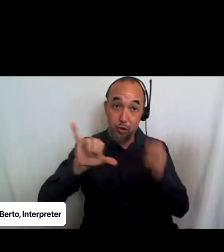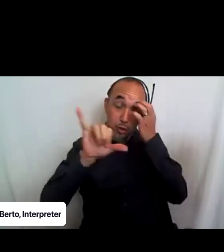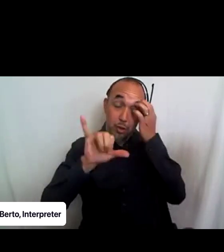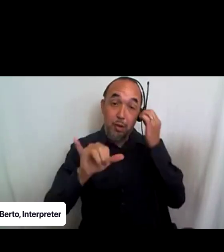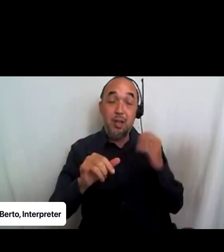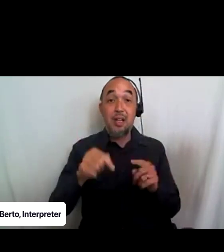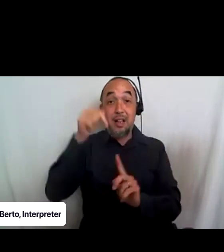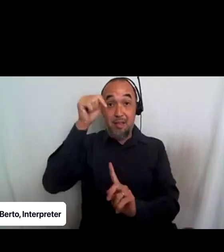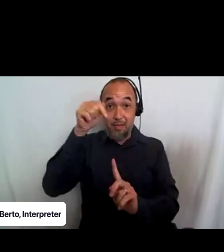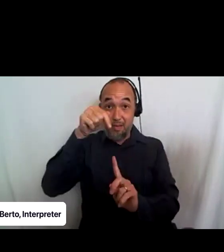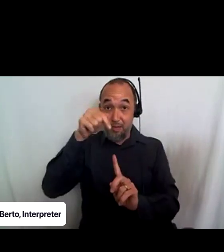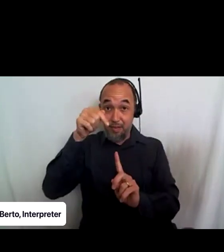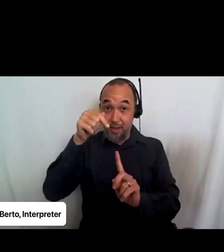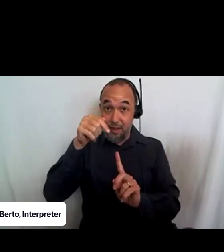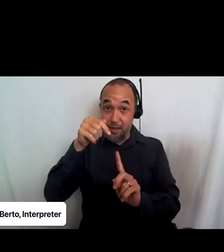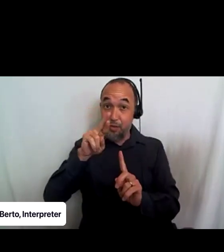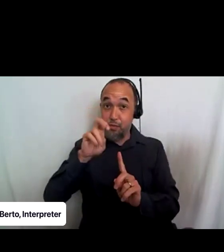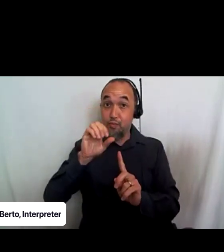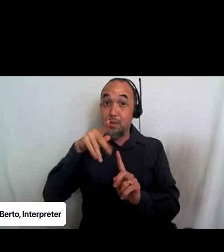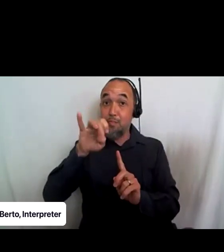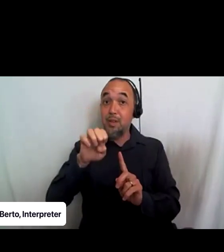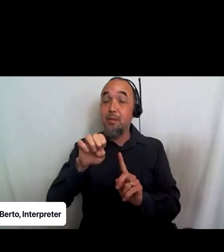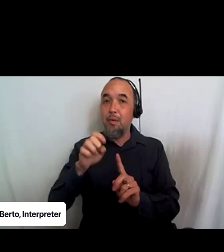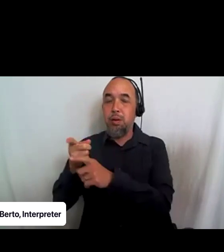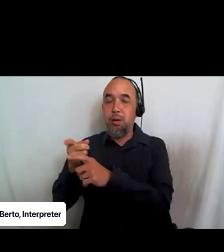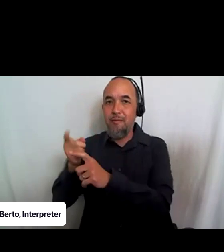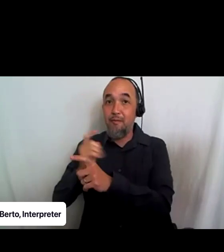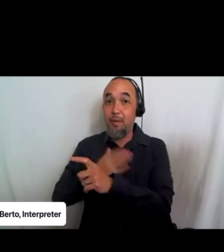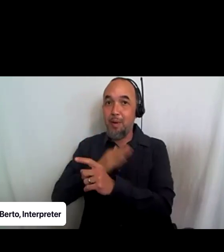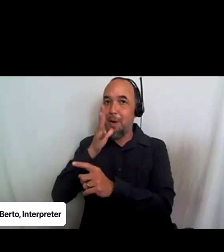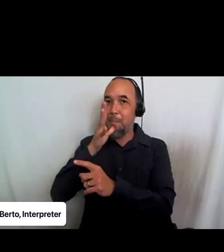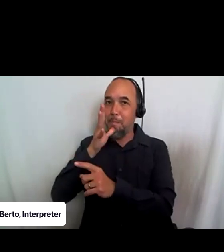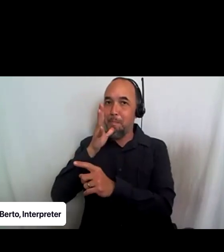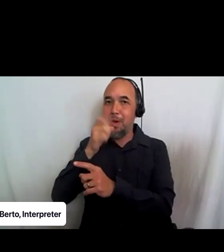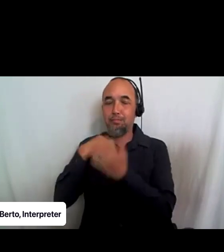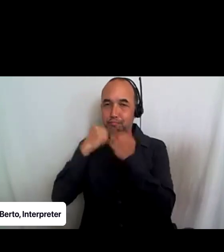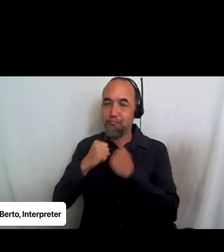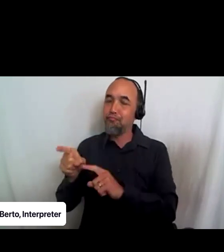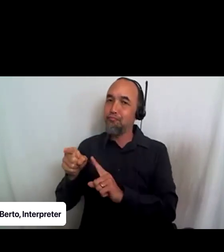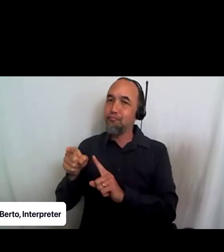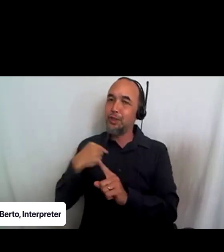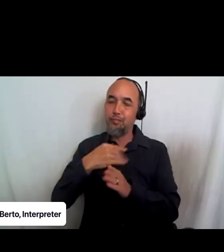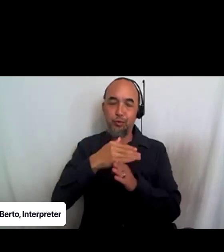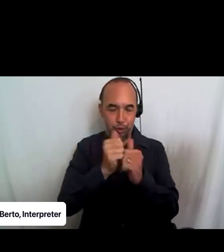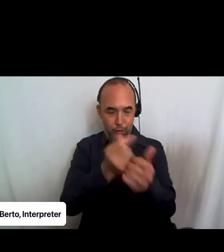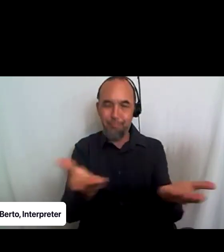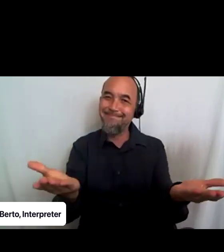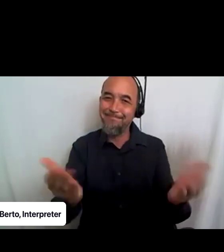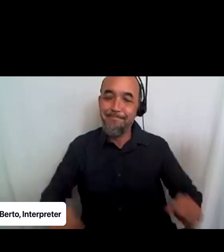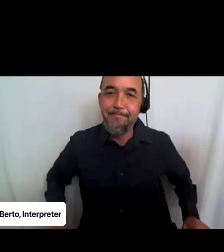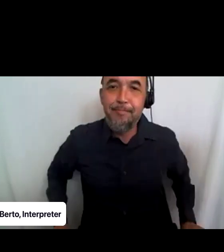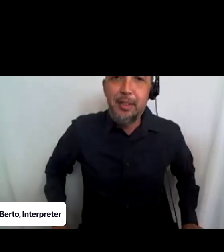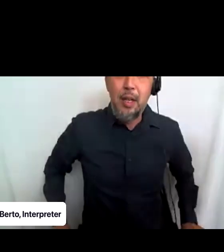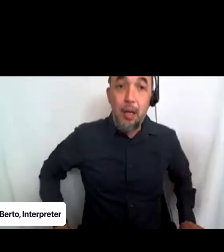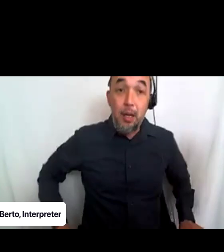mom. Okay, so it's very special to me. I'm so happy to be sharing it with you. So, what we're gonna do while that's getting to a boil